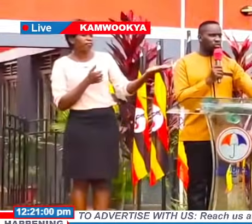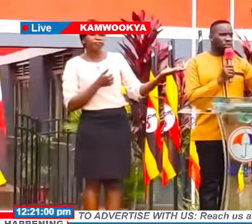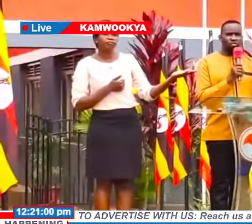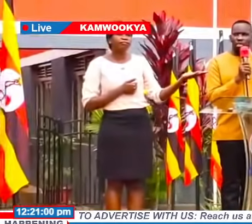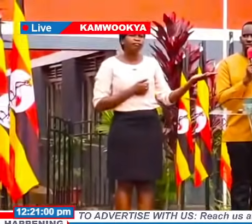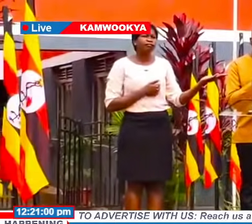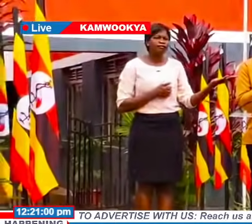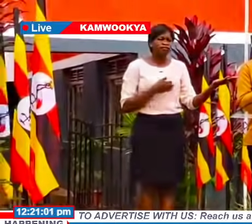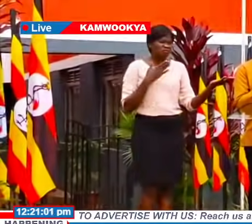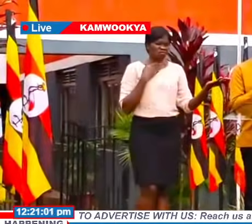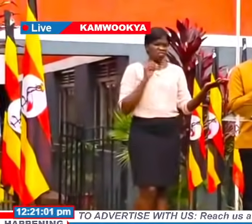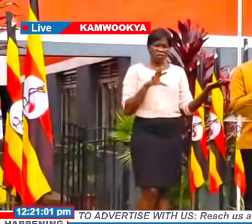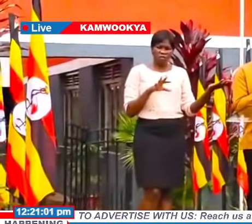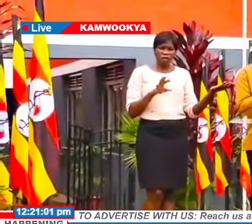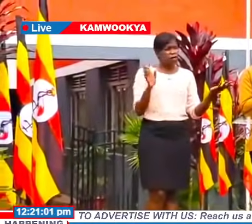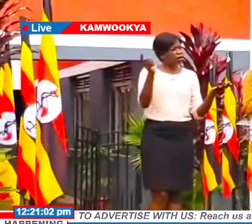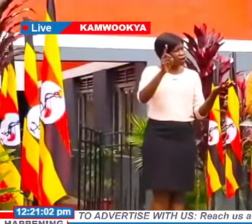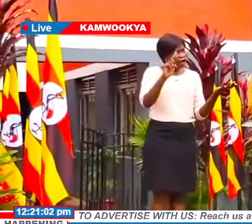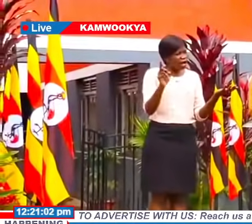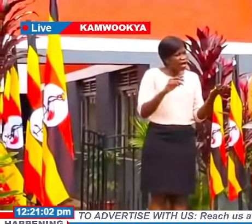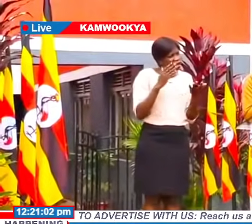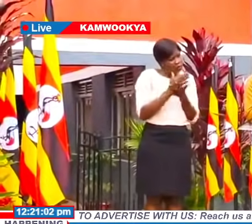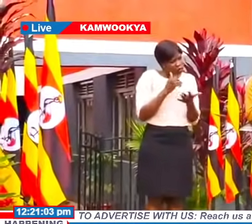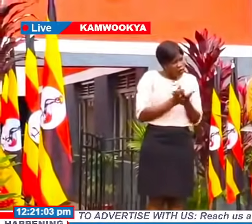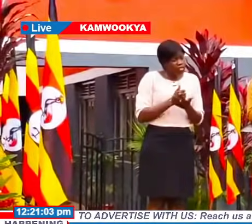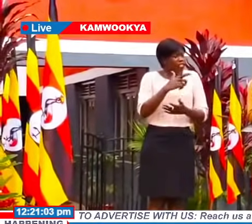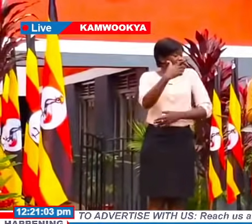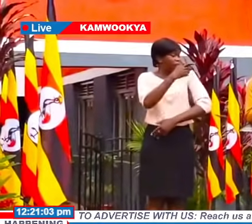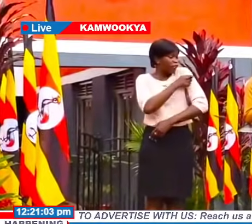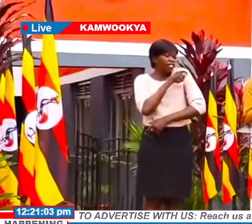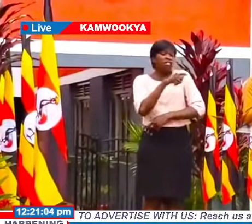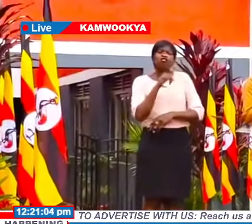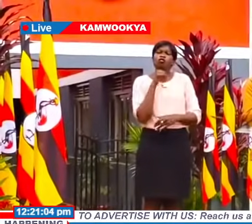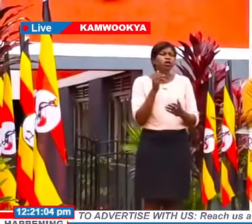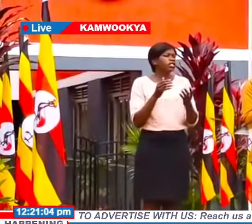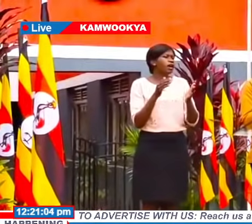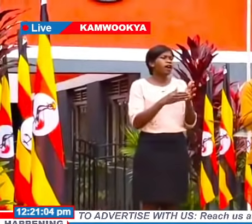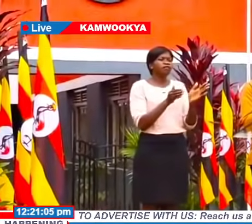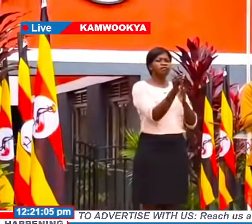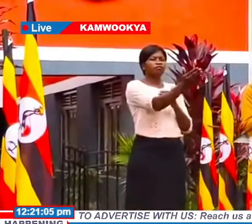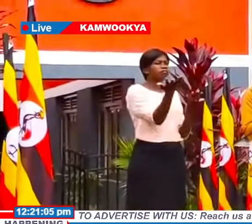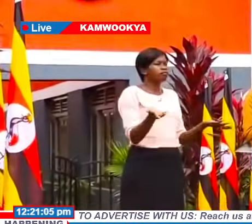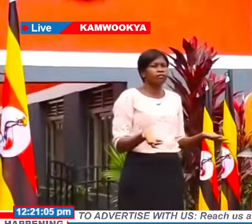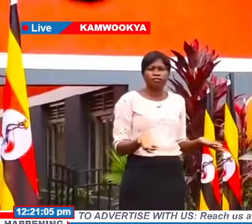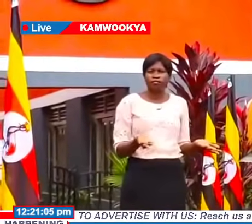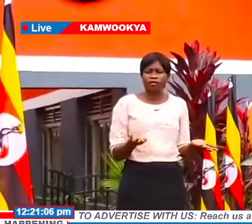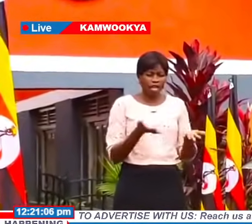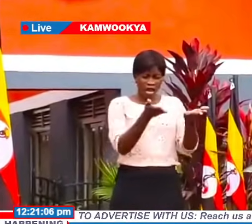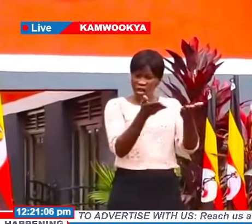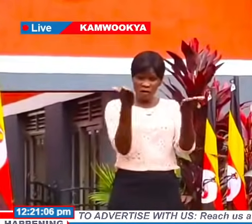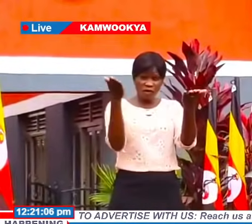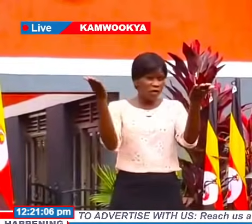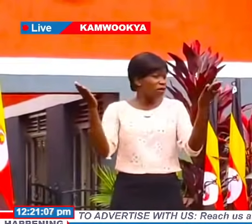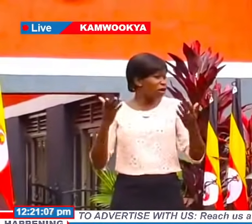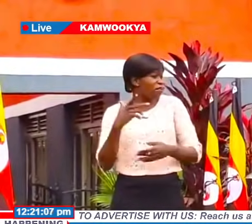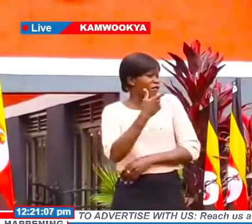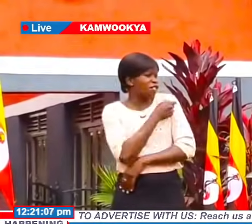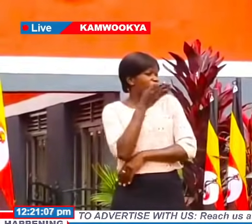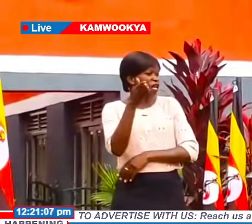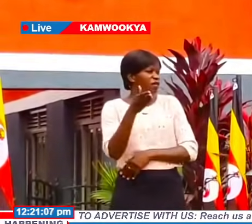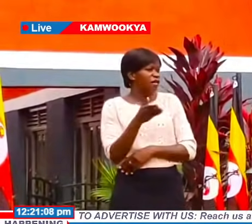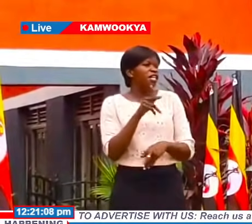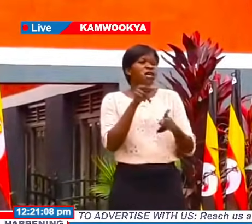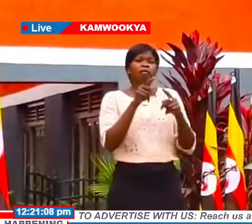Ugandans don't want to get vaccinated. No, it's because the vaccines are not available. That's a fact. People go to